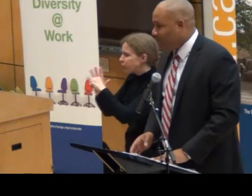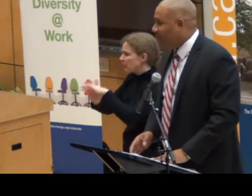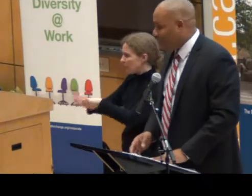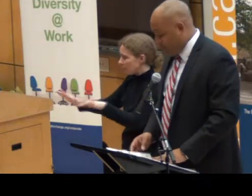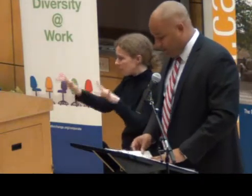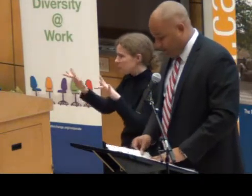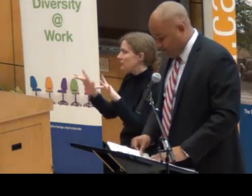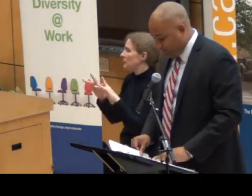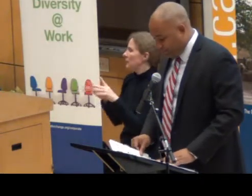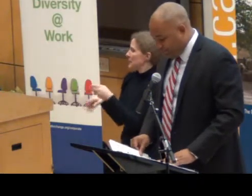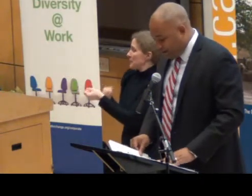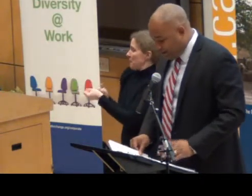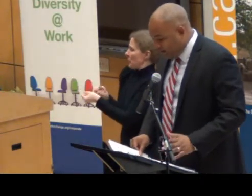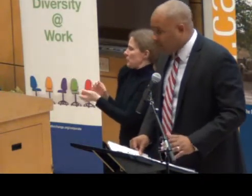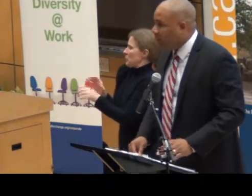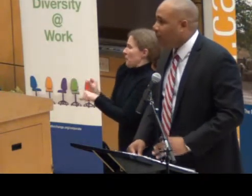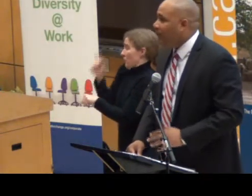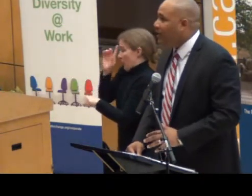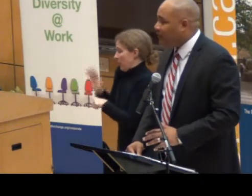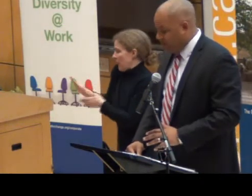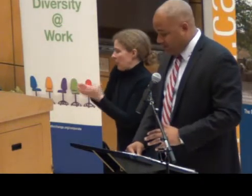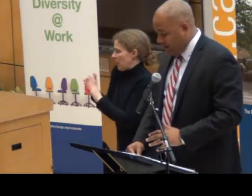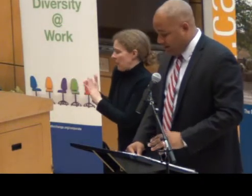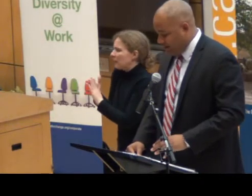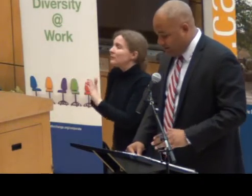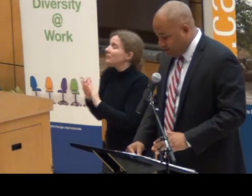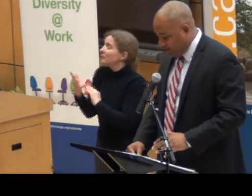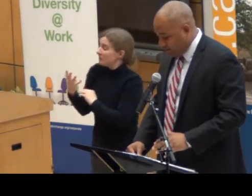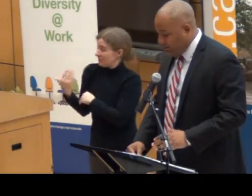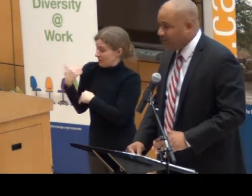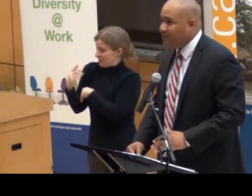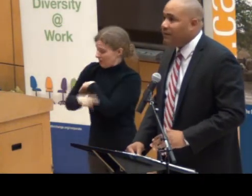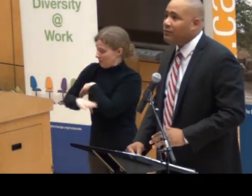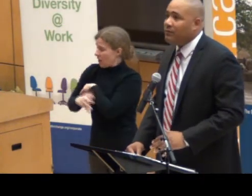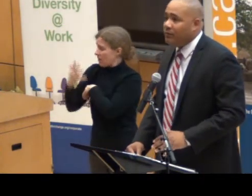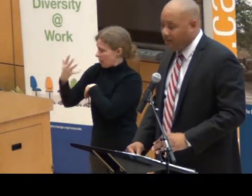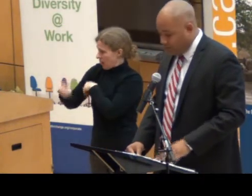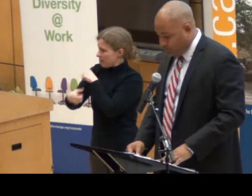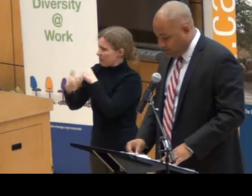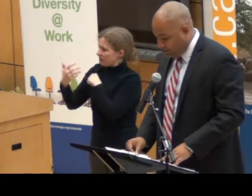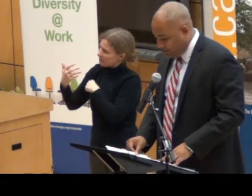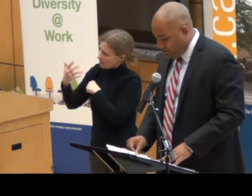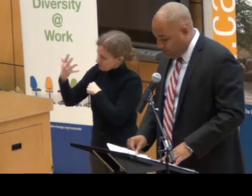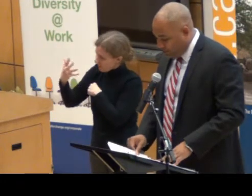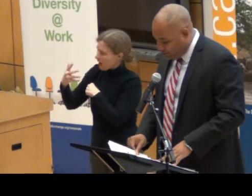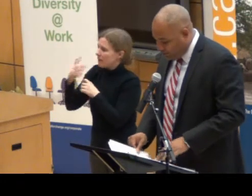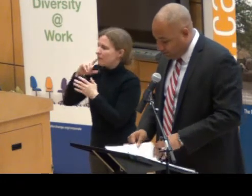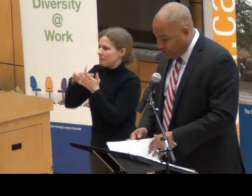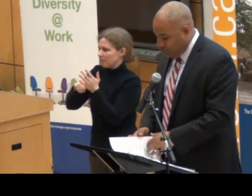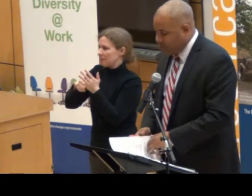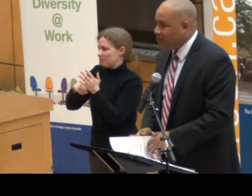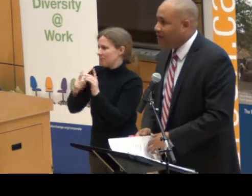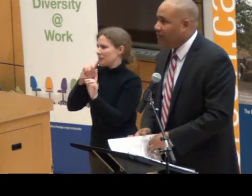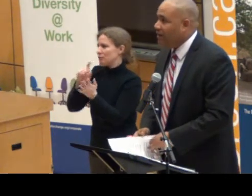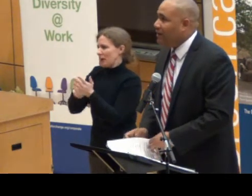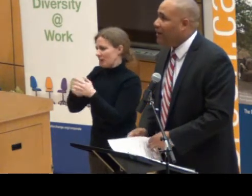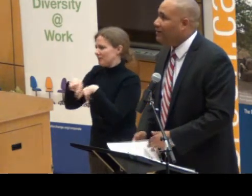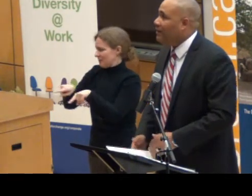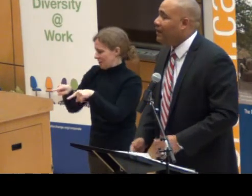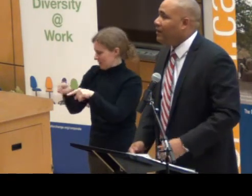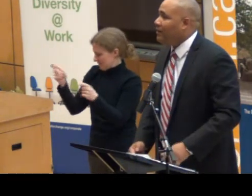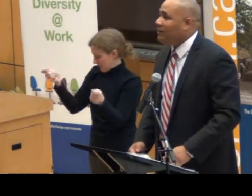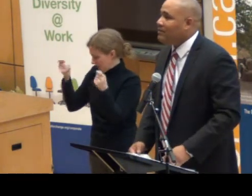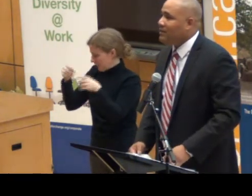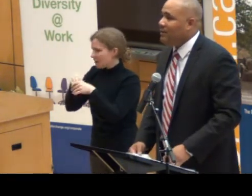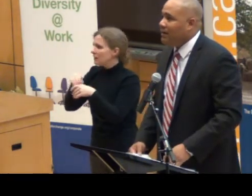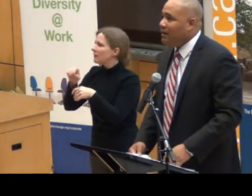support jobs in their communities. And last fall, 5 outstanding Ontarian recipients from across the province were honored during the ceremony at